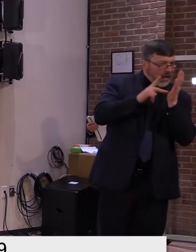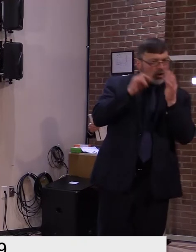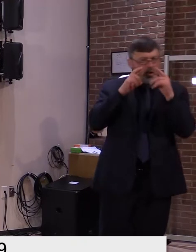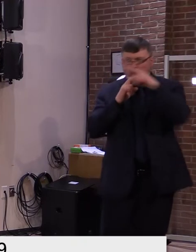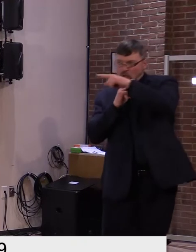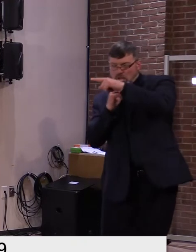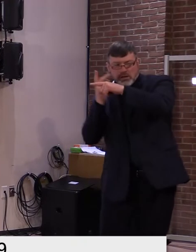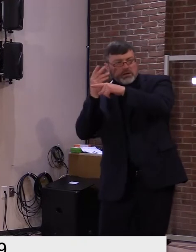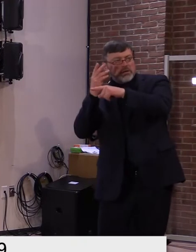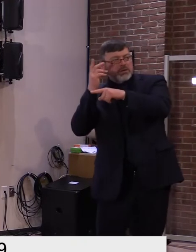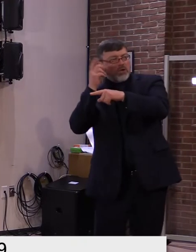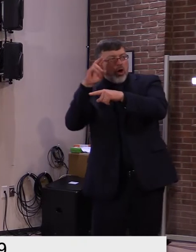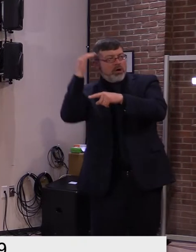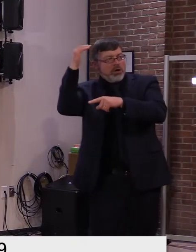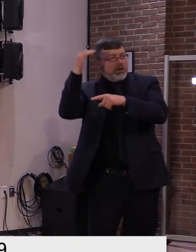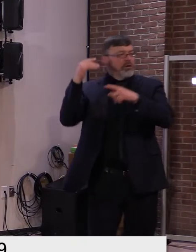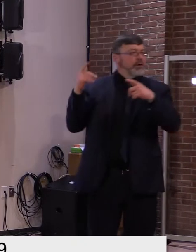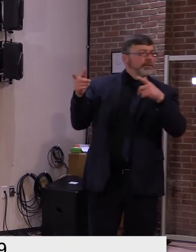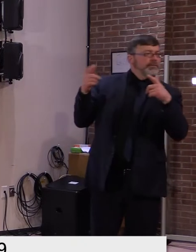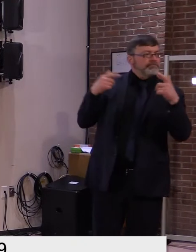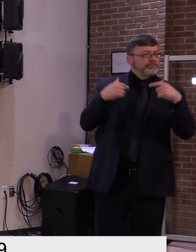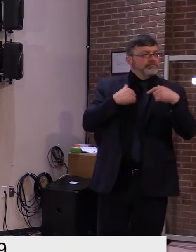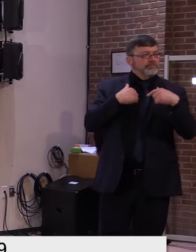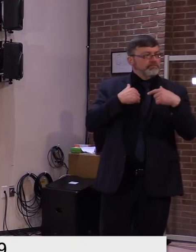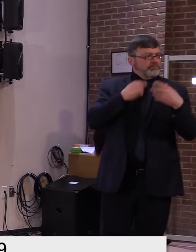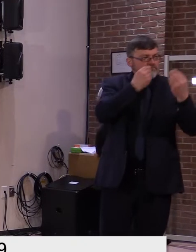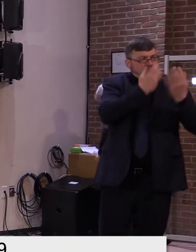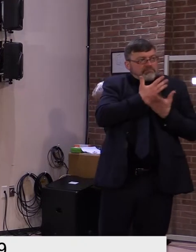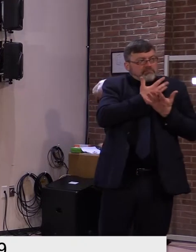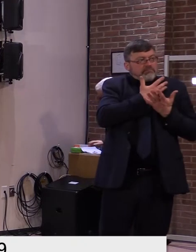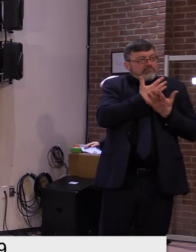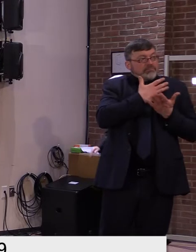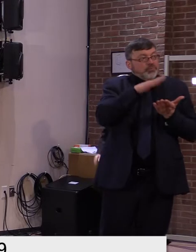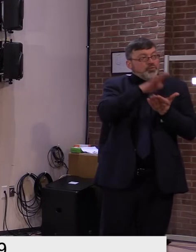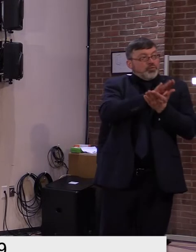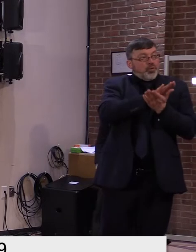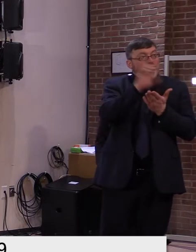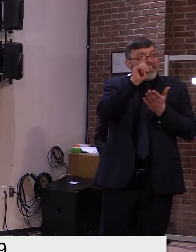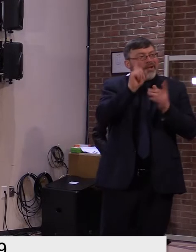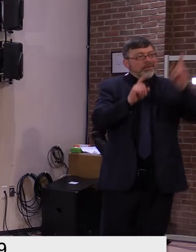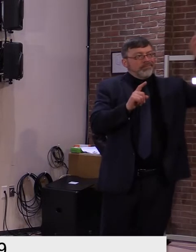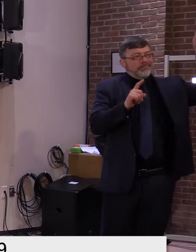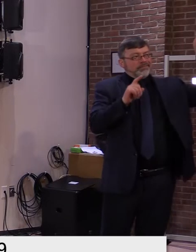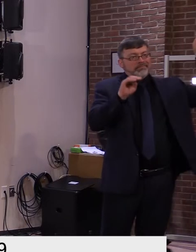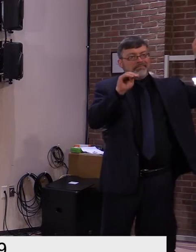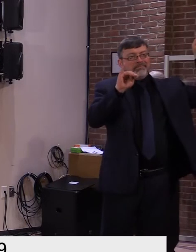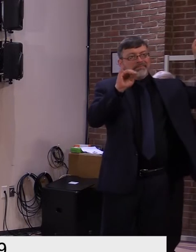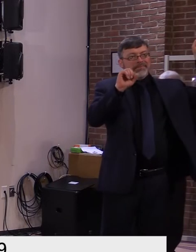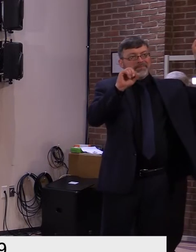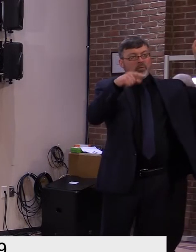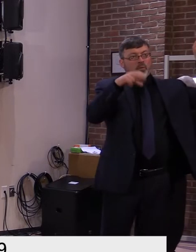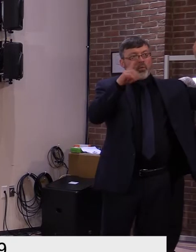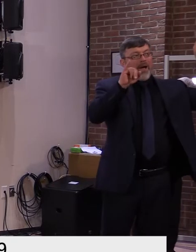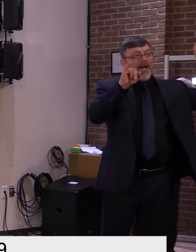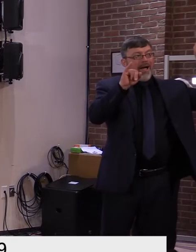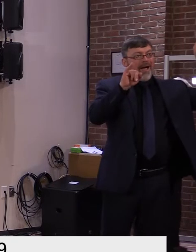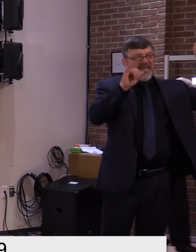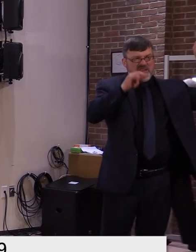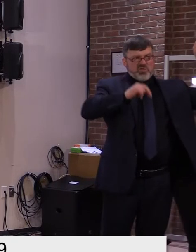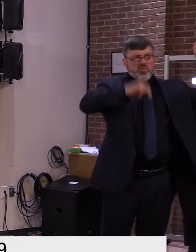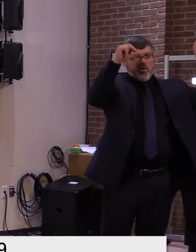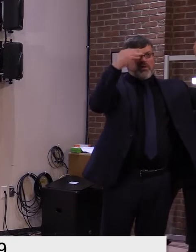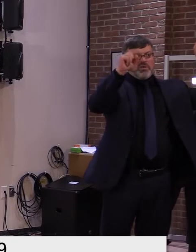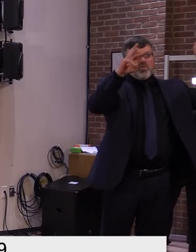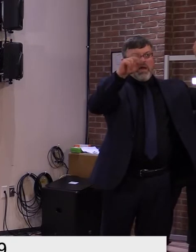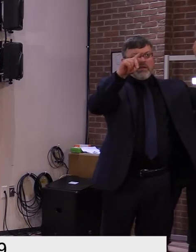their sports season. Now we're hearing that Rice High School is withdrawn from the D1 boys